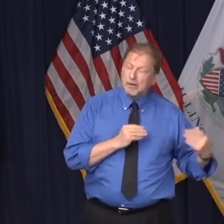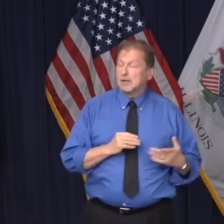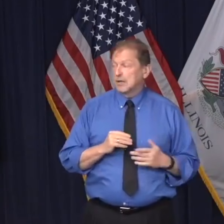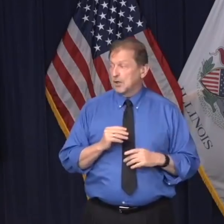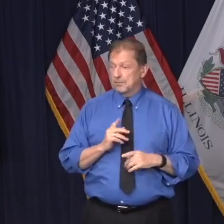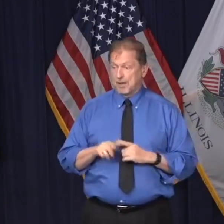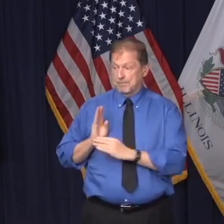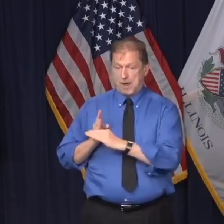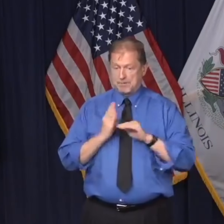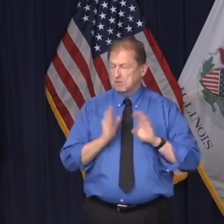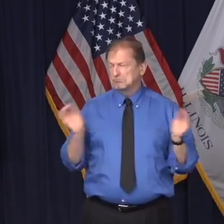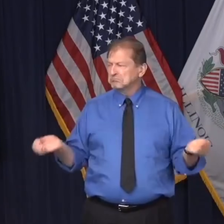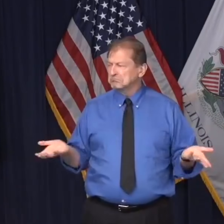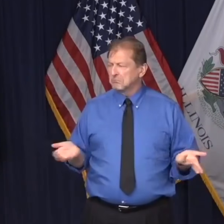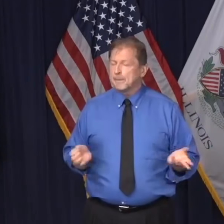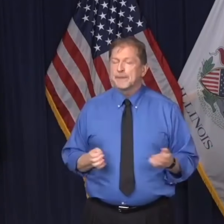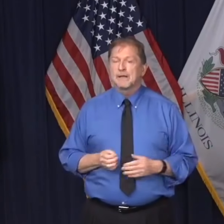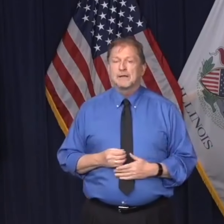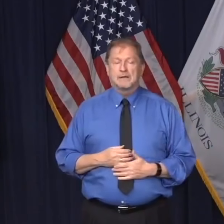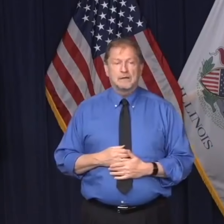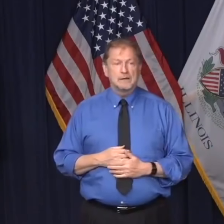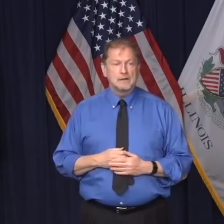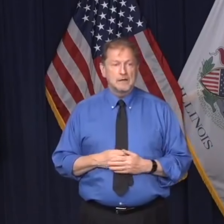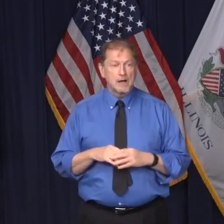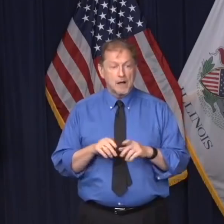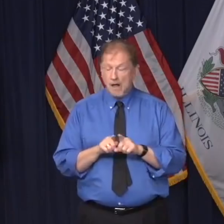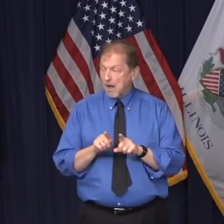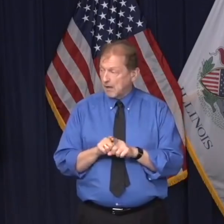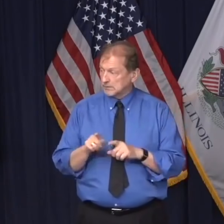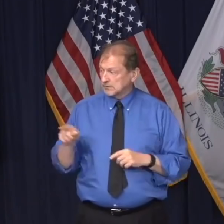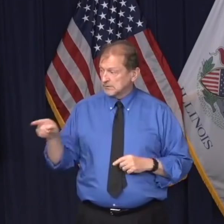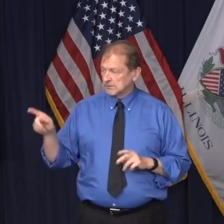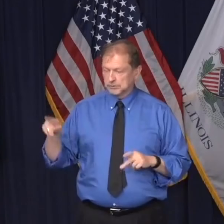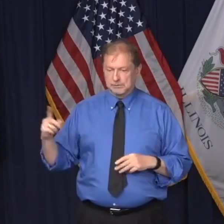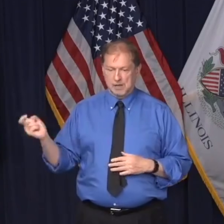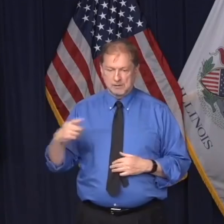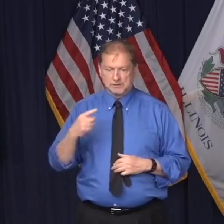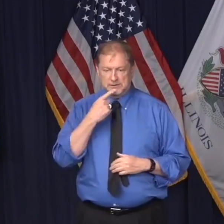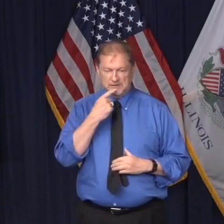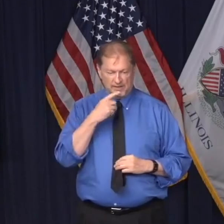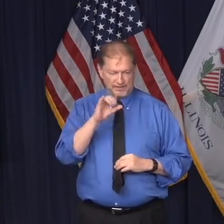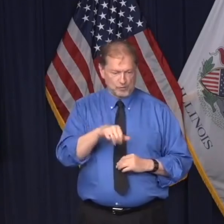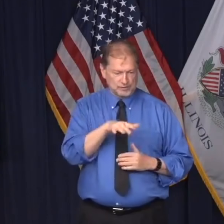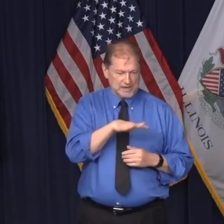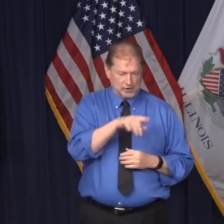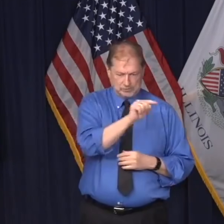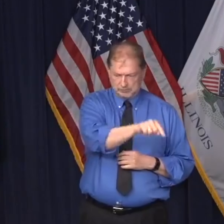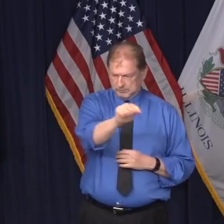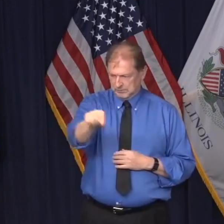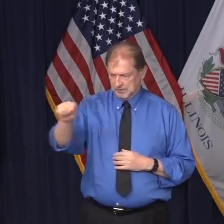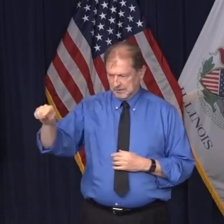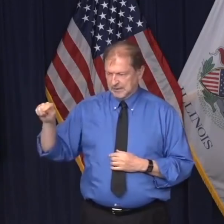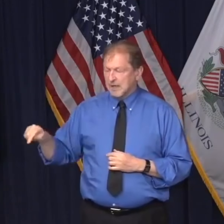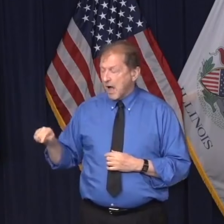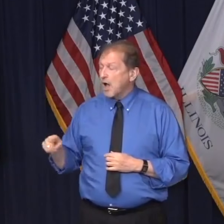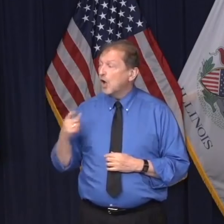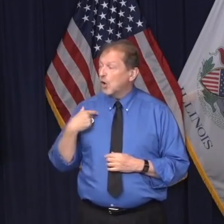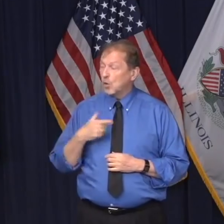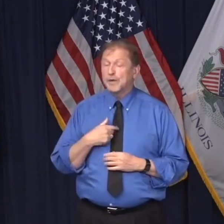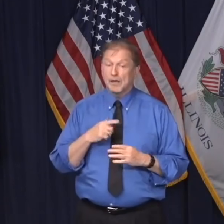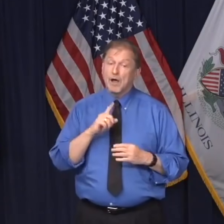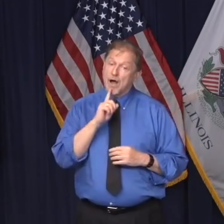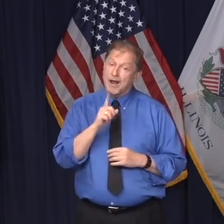so, those are obviously, as indicated by the question, peculiar to those areas of the state. We're very concerned,